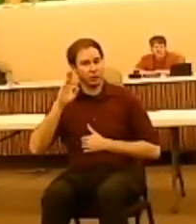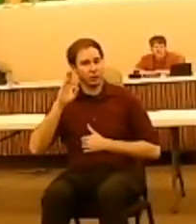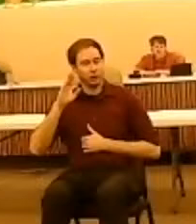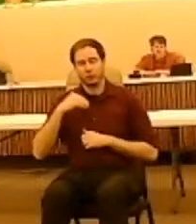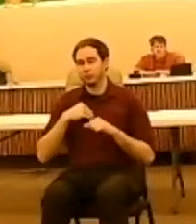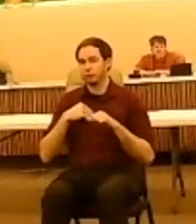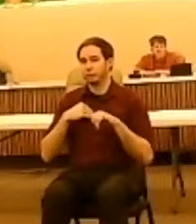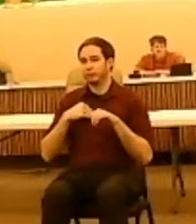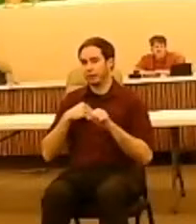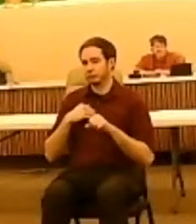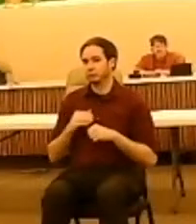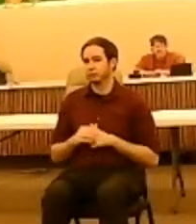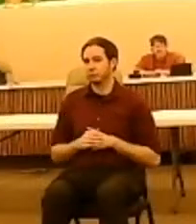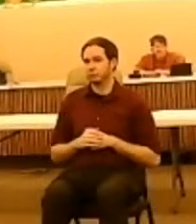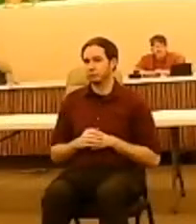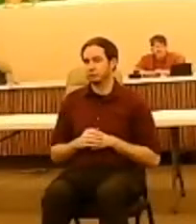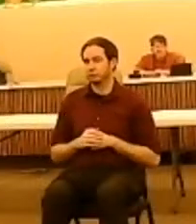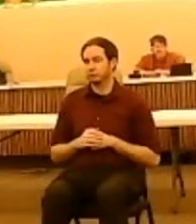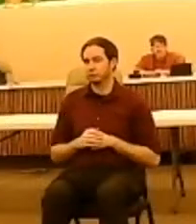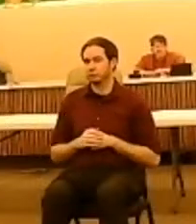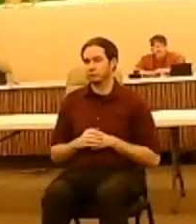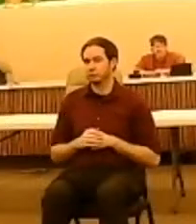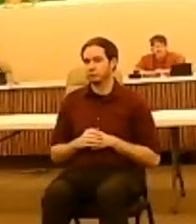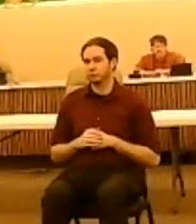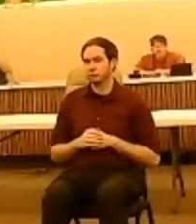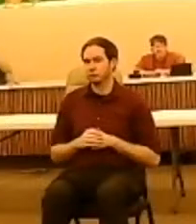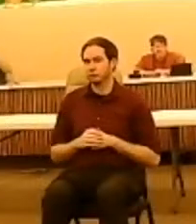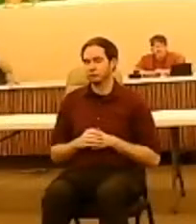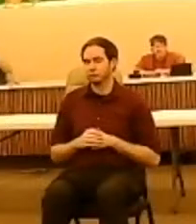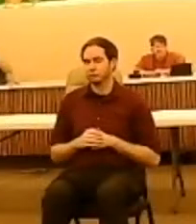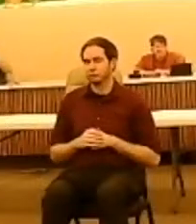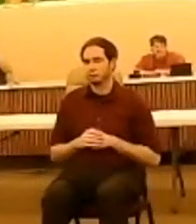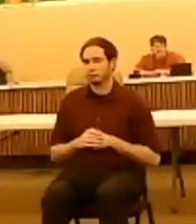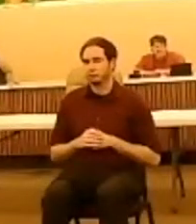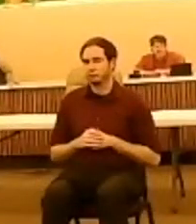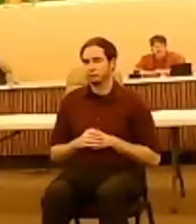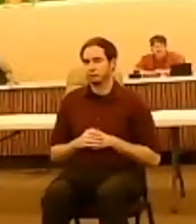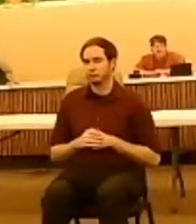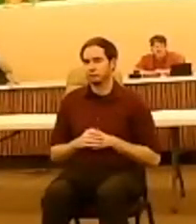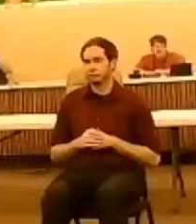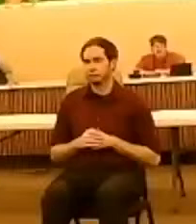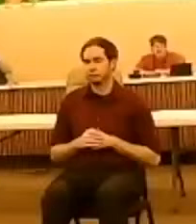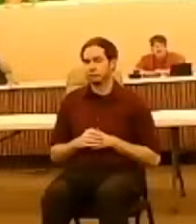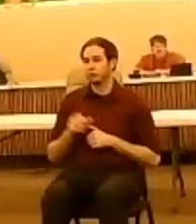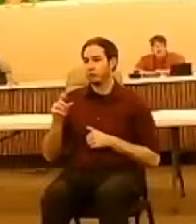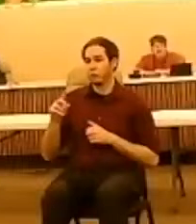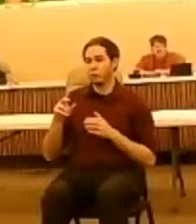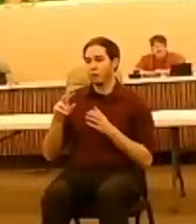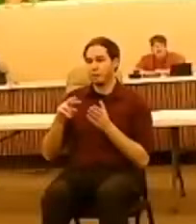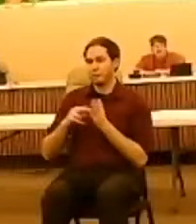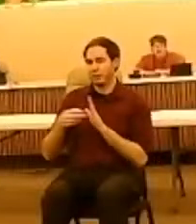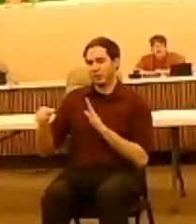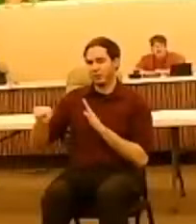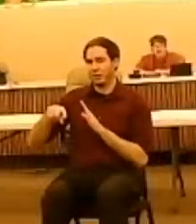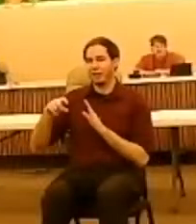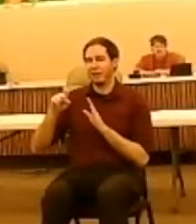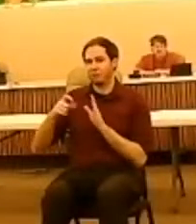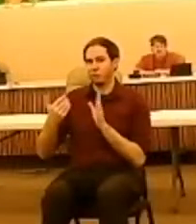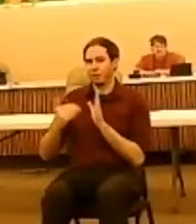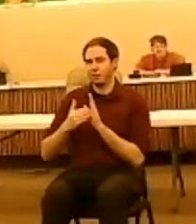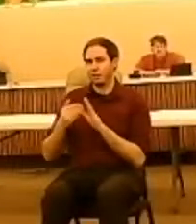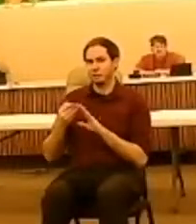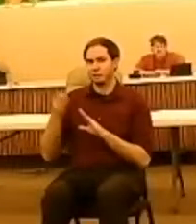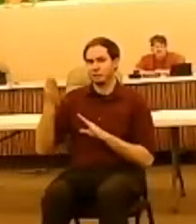Yes. Over So here. We are. Yeah. until they submit,